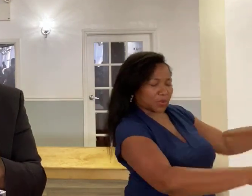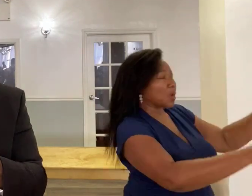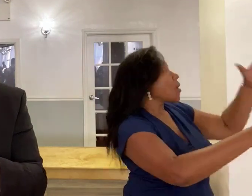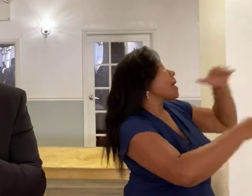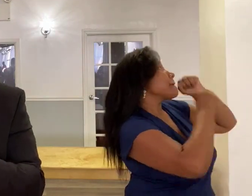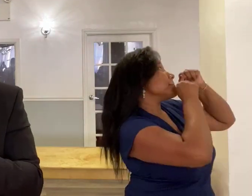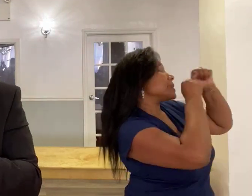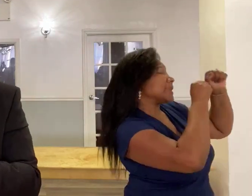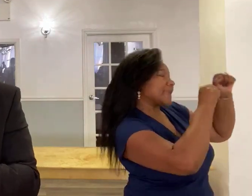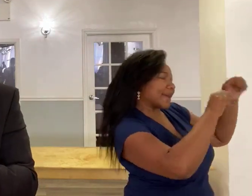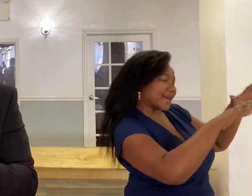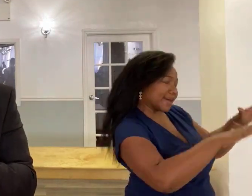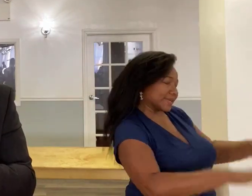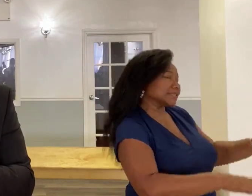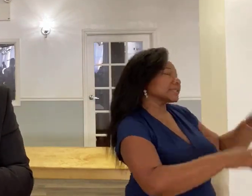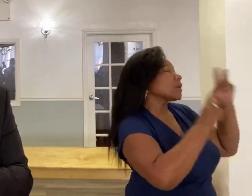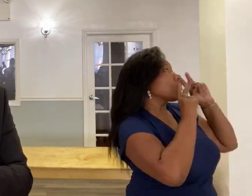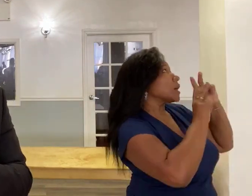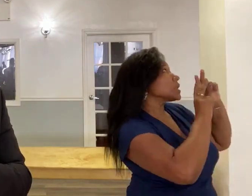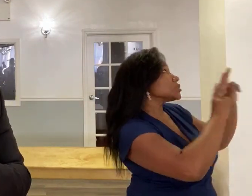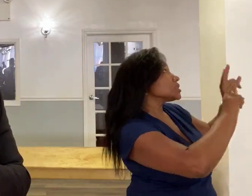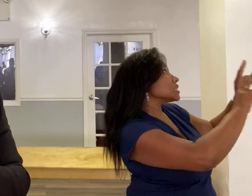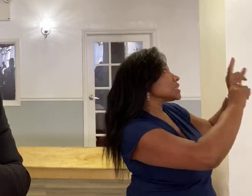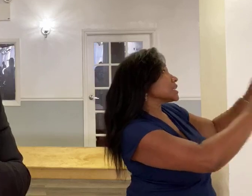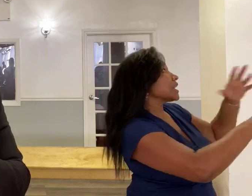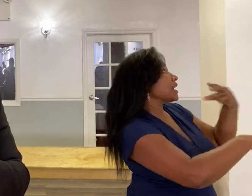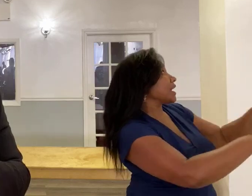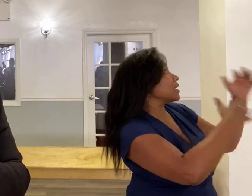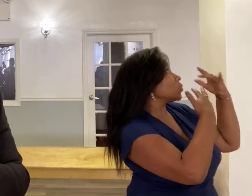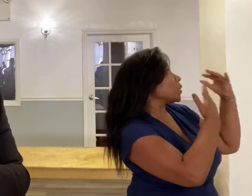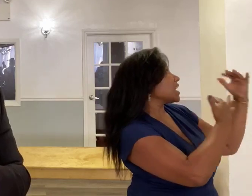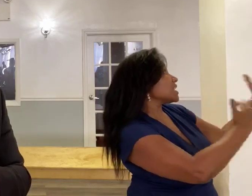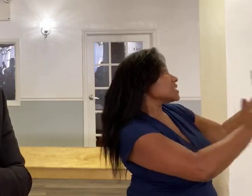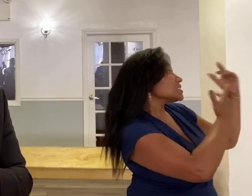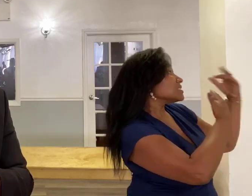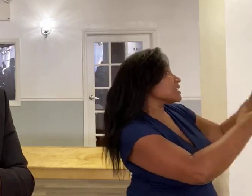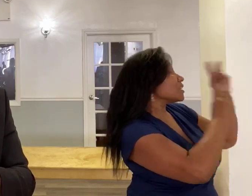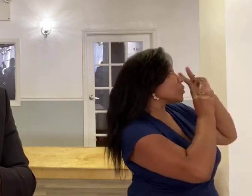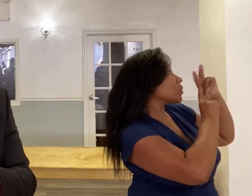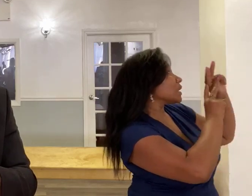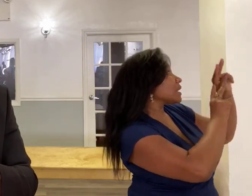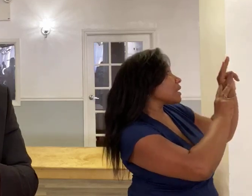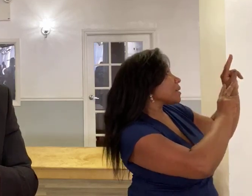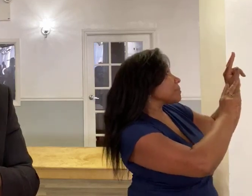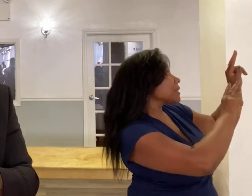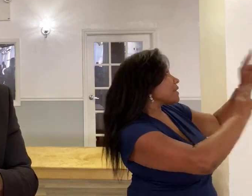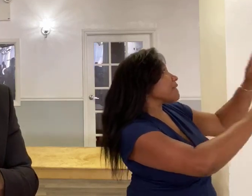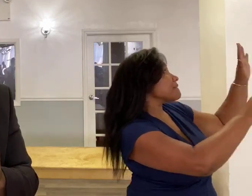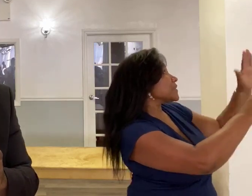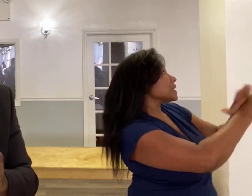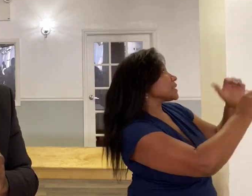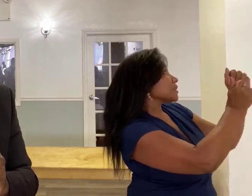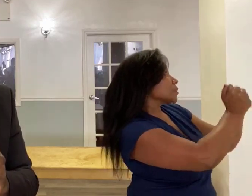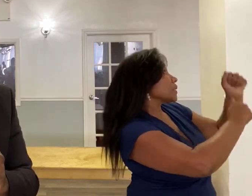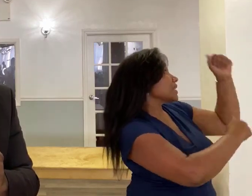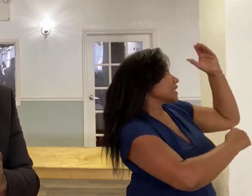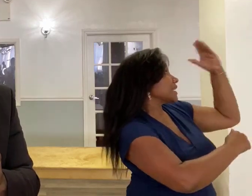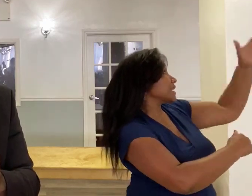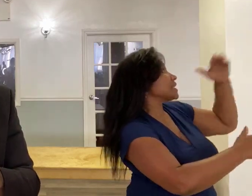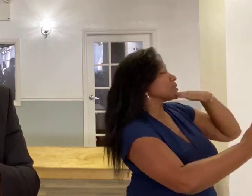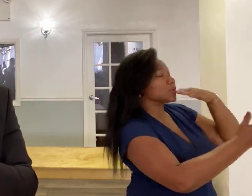and blessed, watching and waiting, looking above, filled with